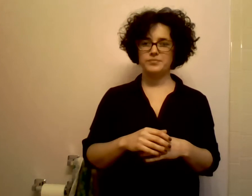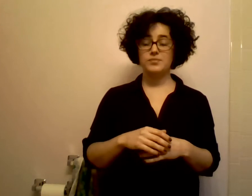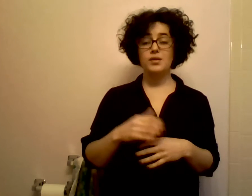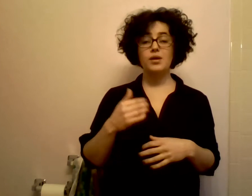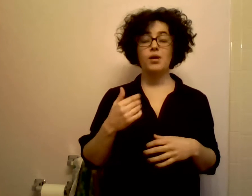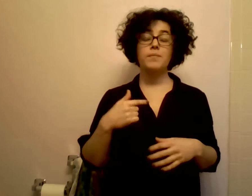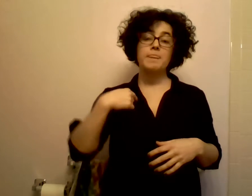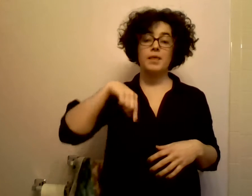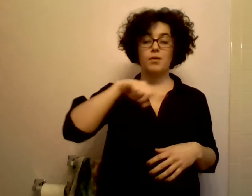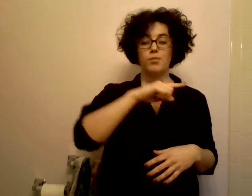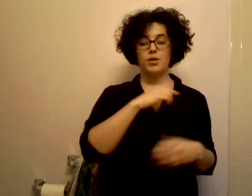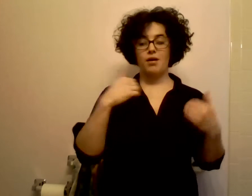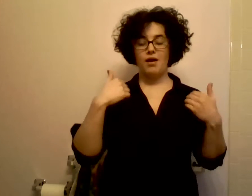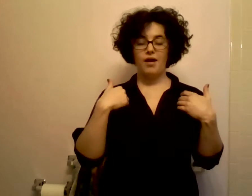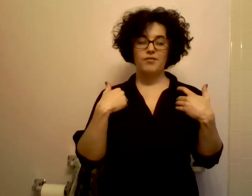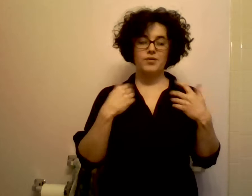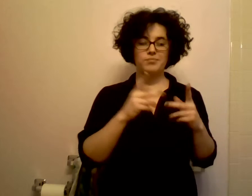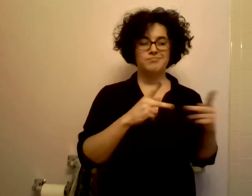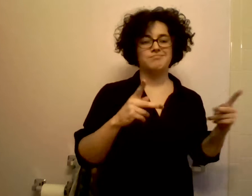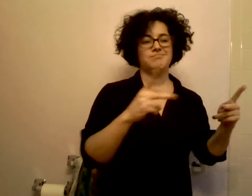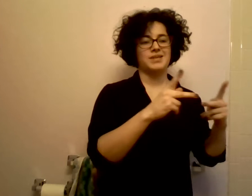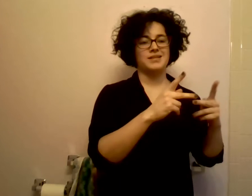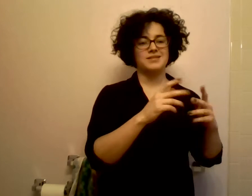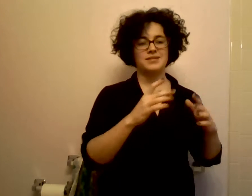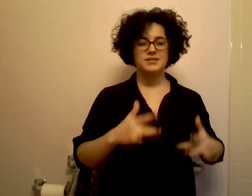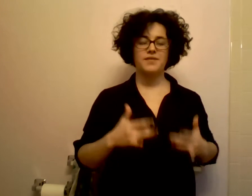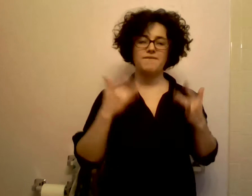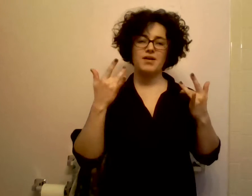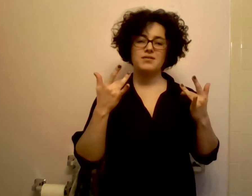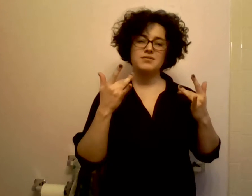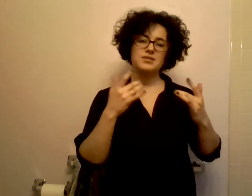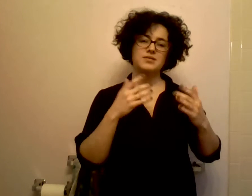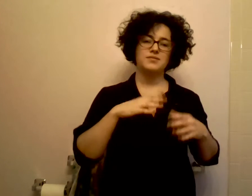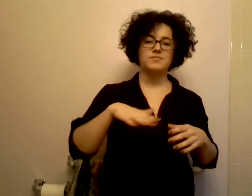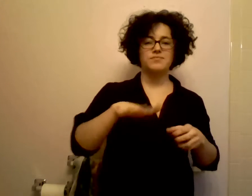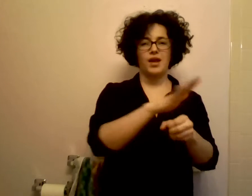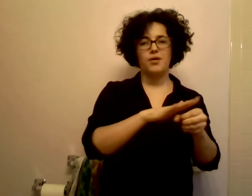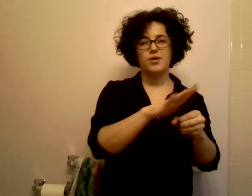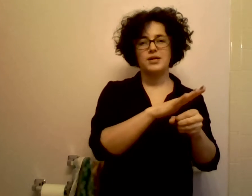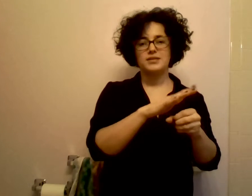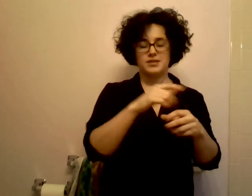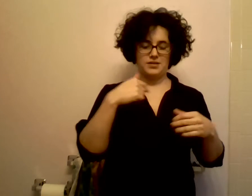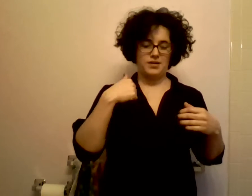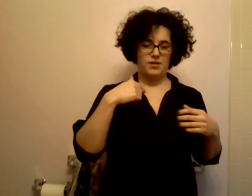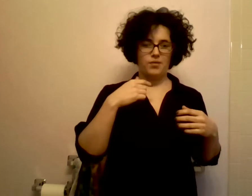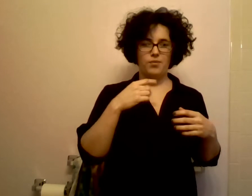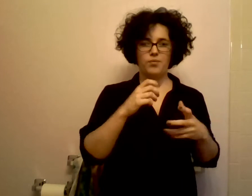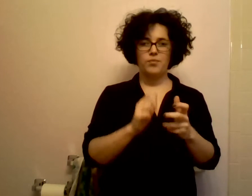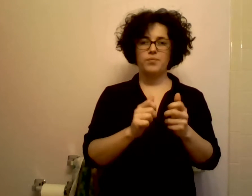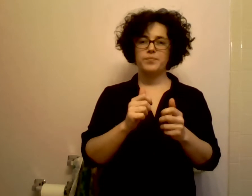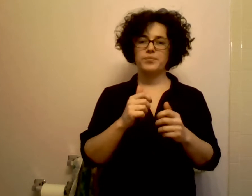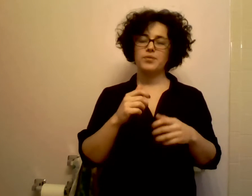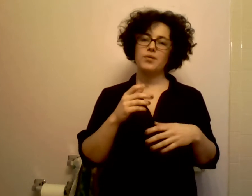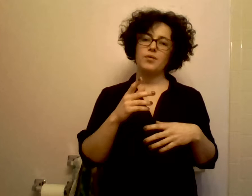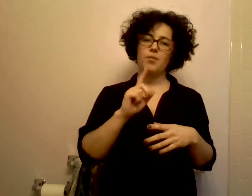comfortable. This is known as our comfort zone. We each have a very unique comfort zone based on our own